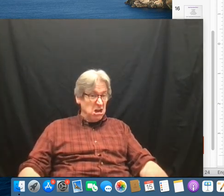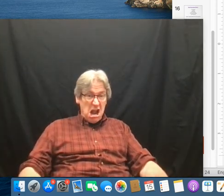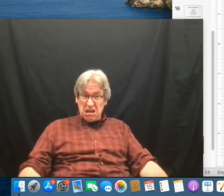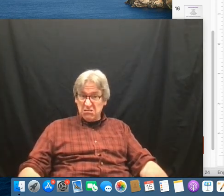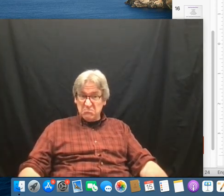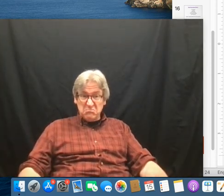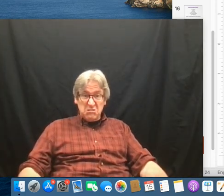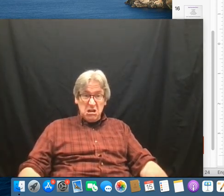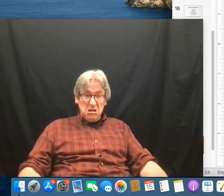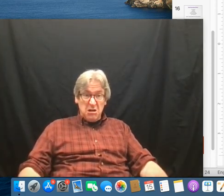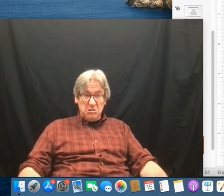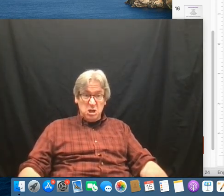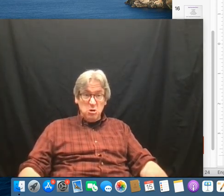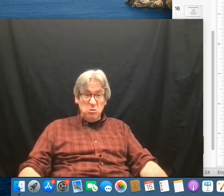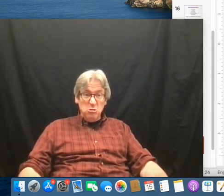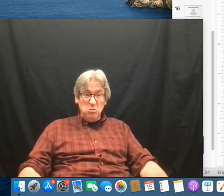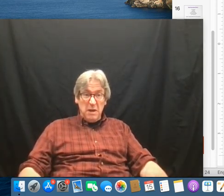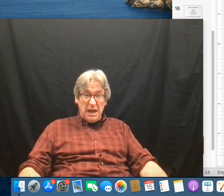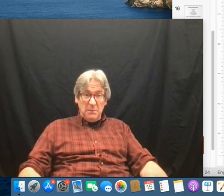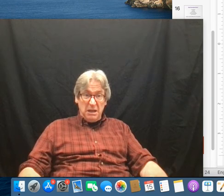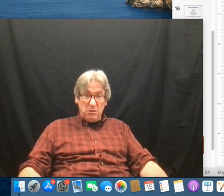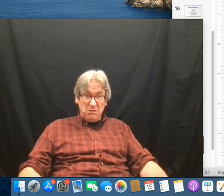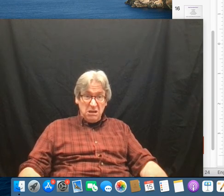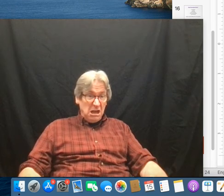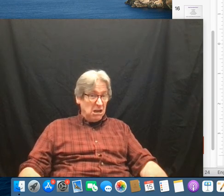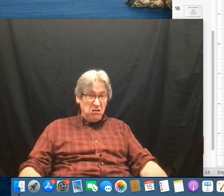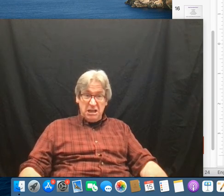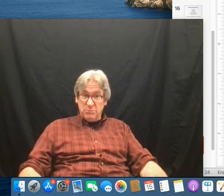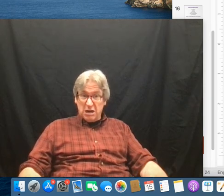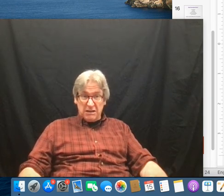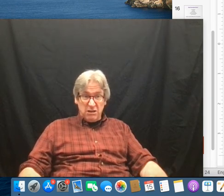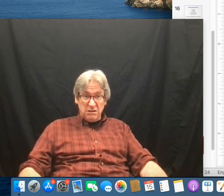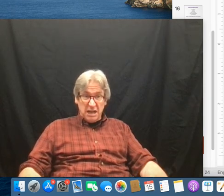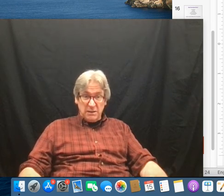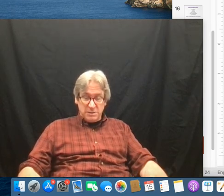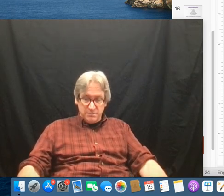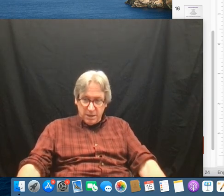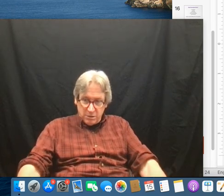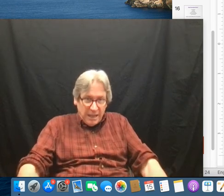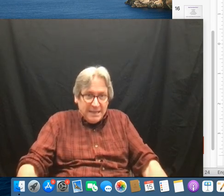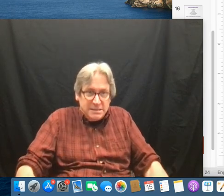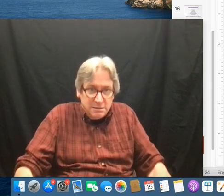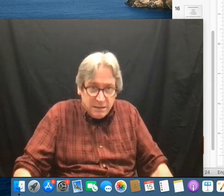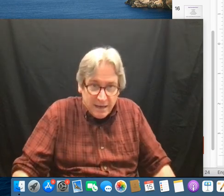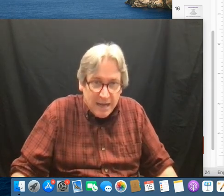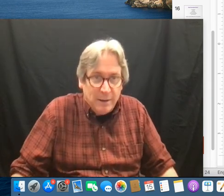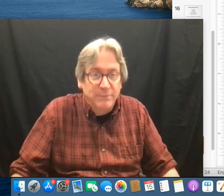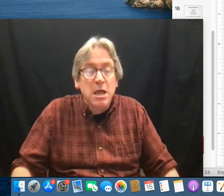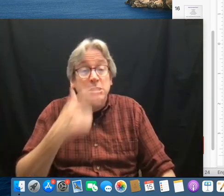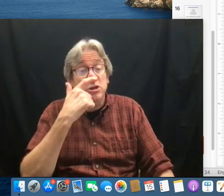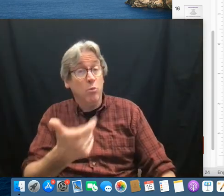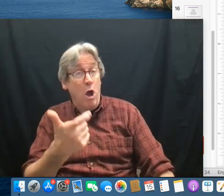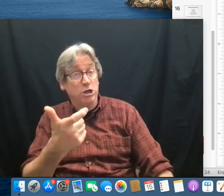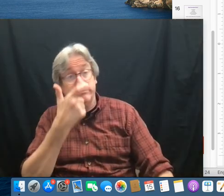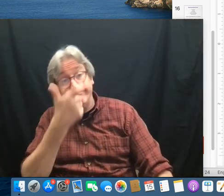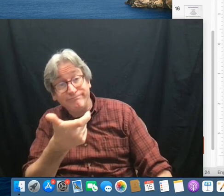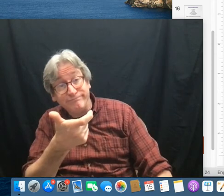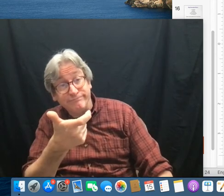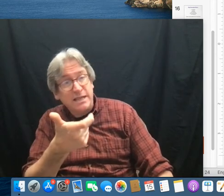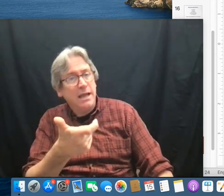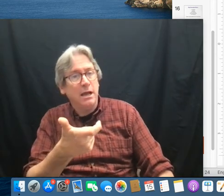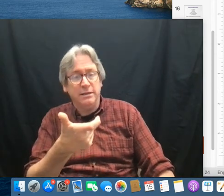watched TV. It tends to be very passive. It's referring to a very passive activity where I'm like sitting there